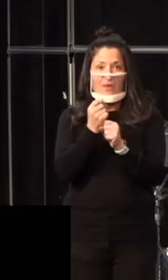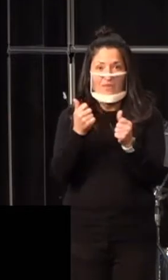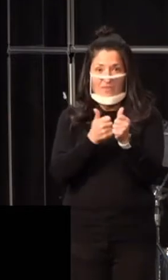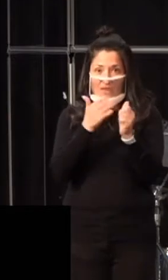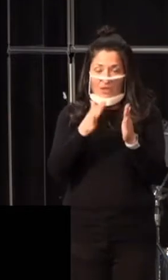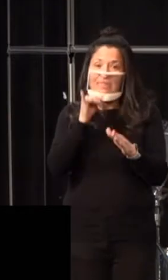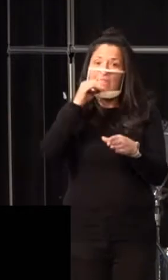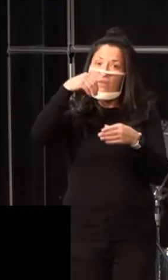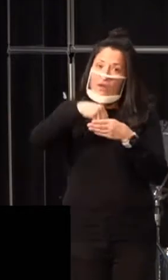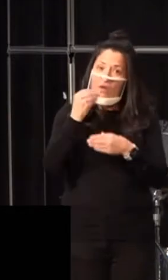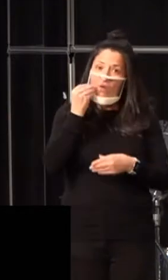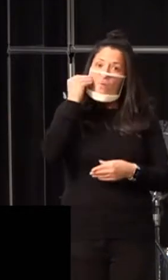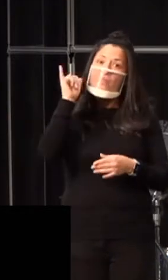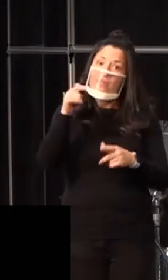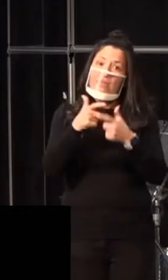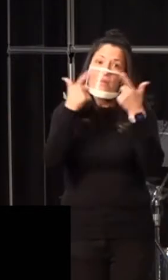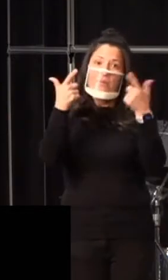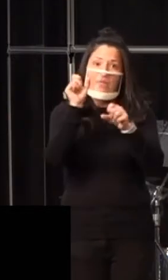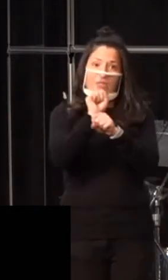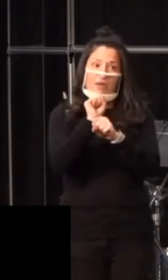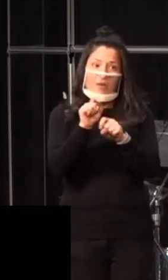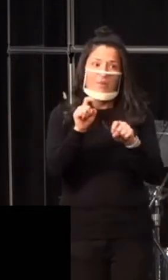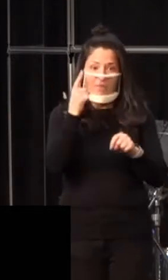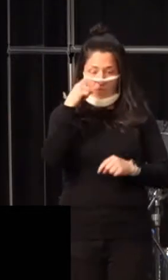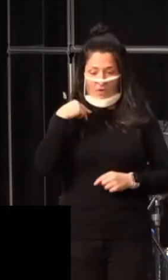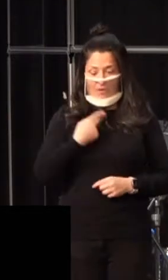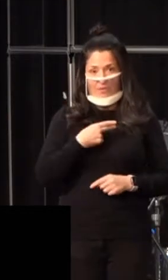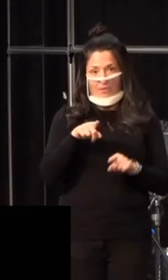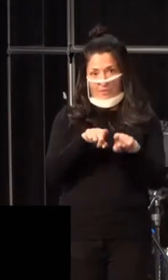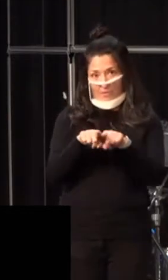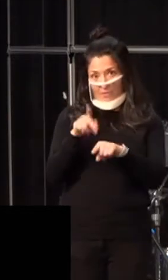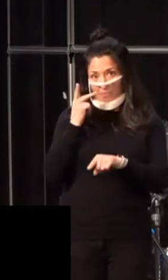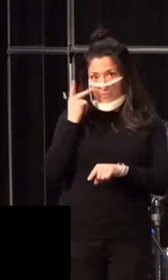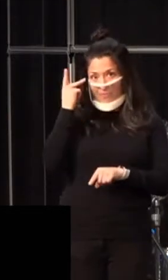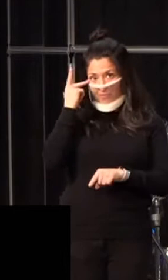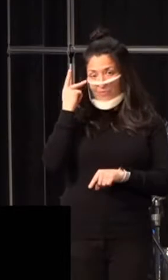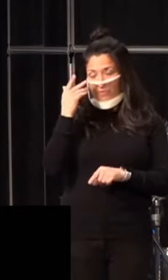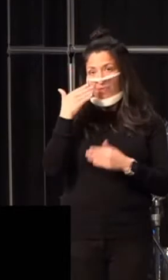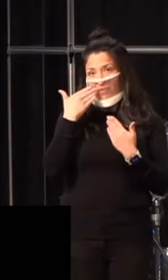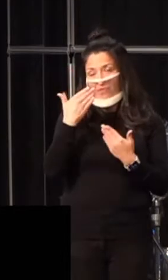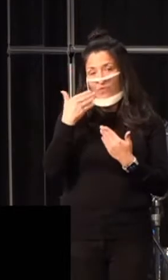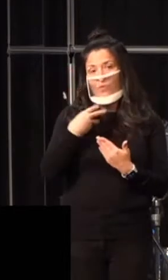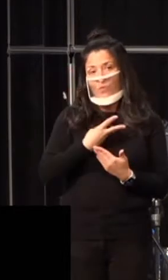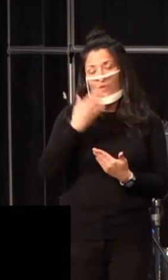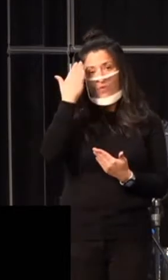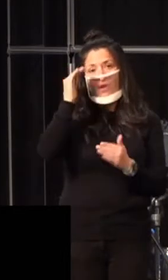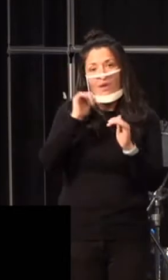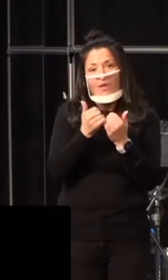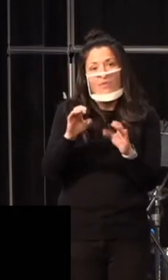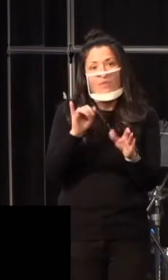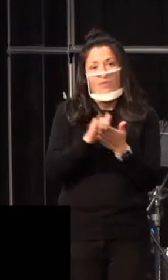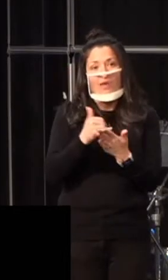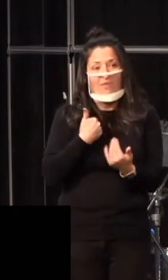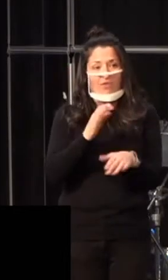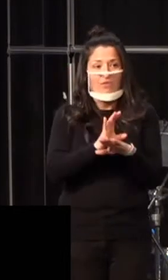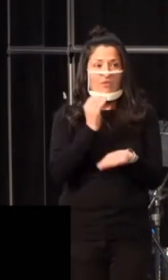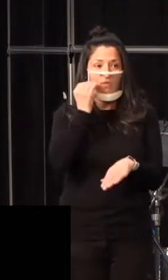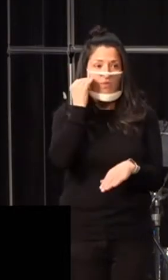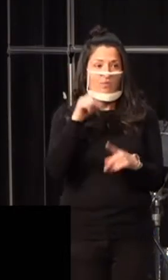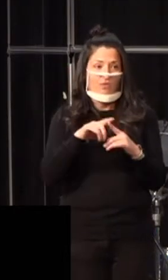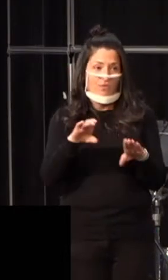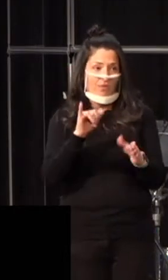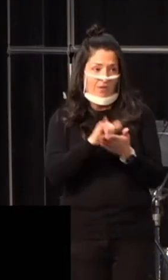that's a big job for we as parents to figure out how to do that. Thankfully, we have a church home to do that